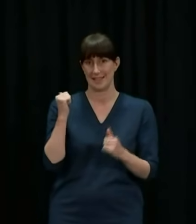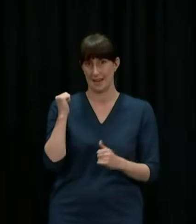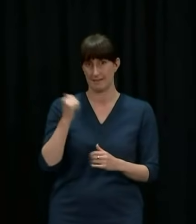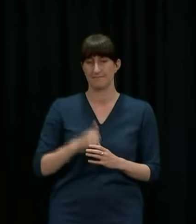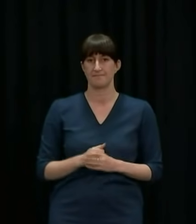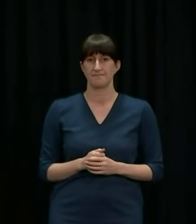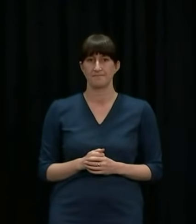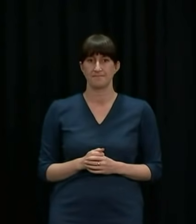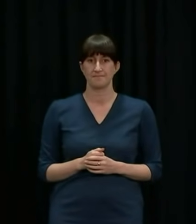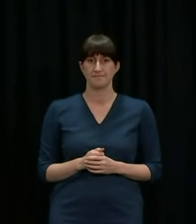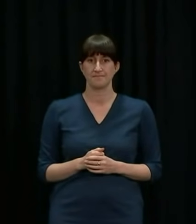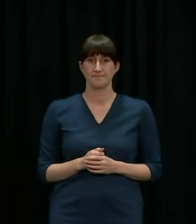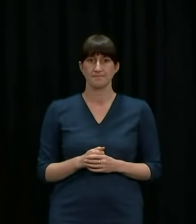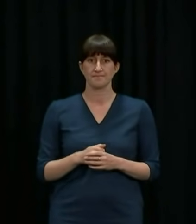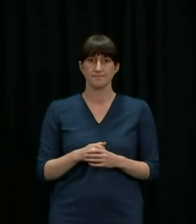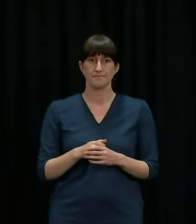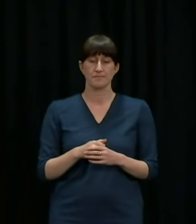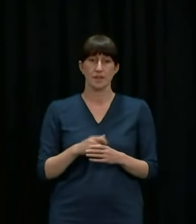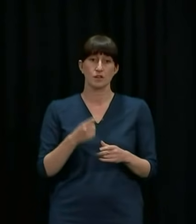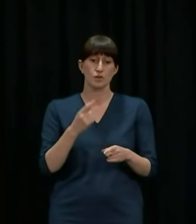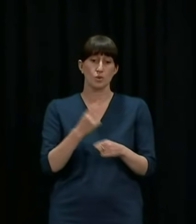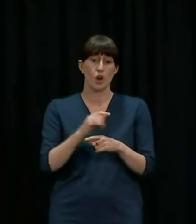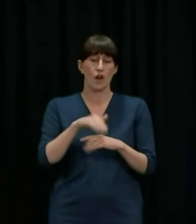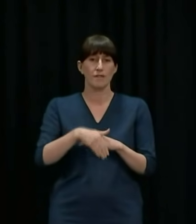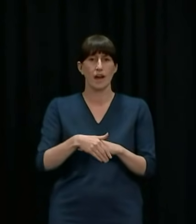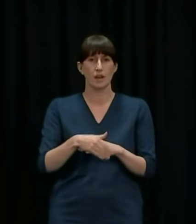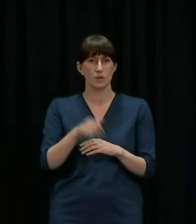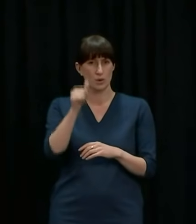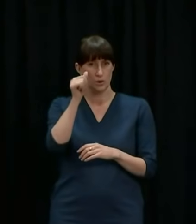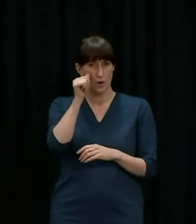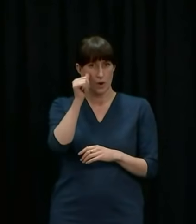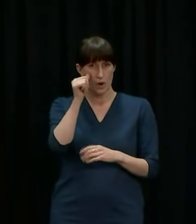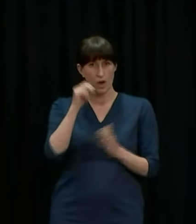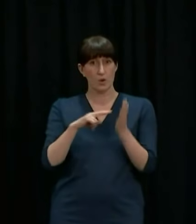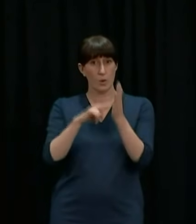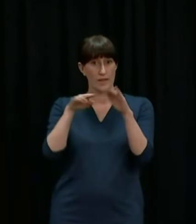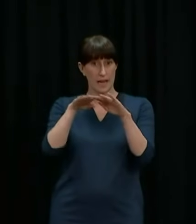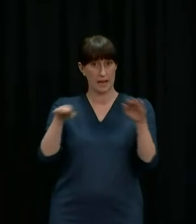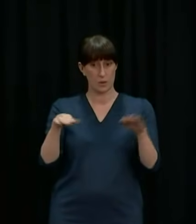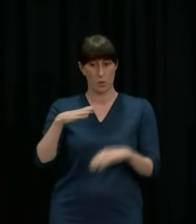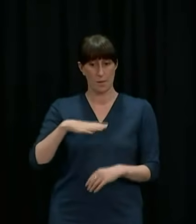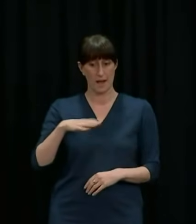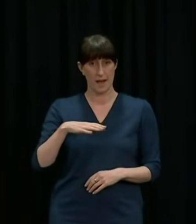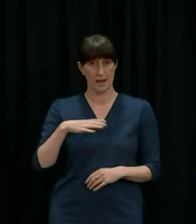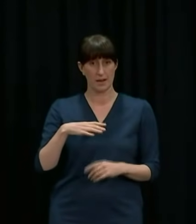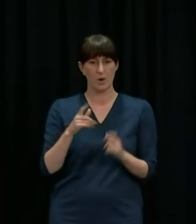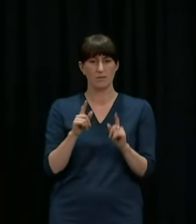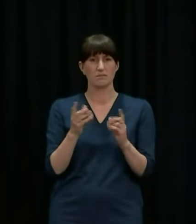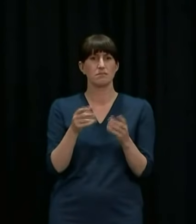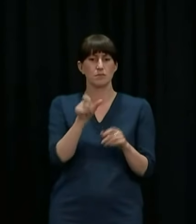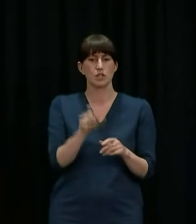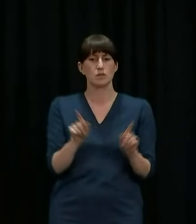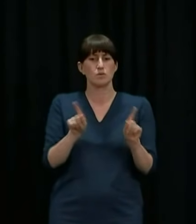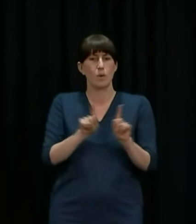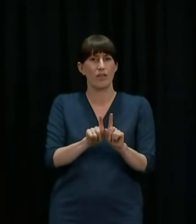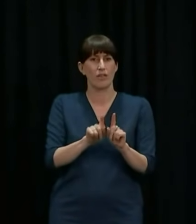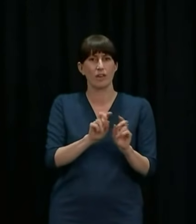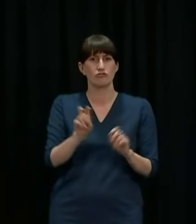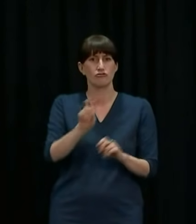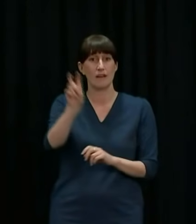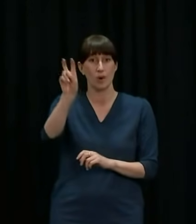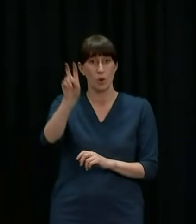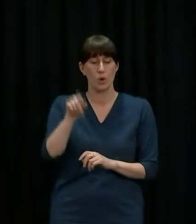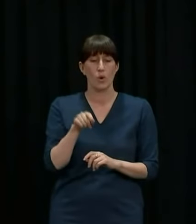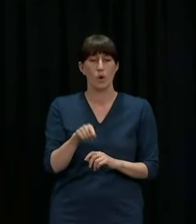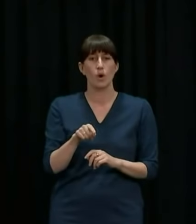A quick update on the second person who had been located a couple of days ago who had travelled up to Northland. There was a further interview yesterday, but